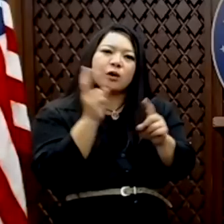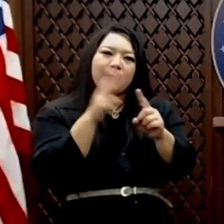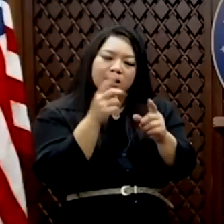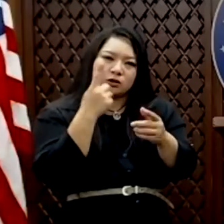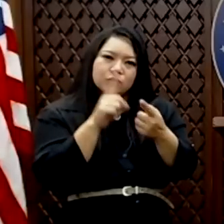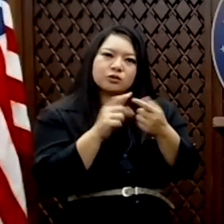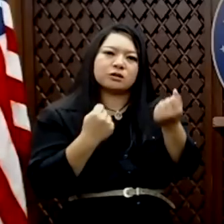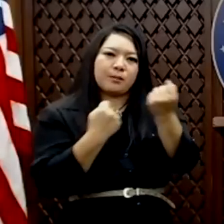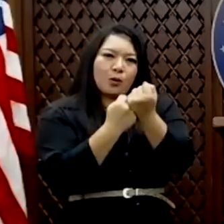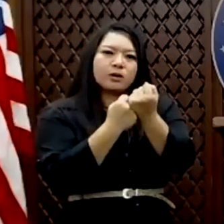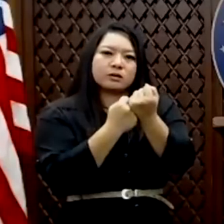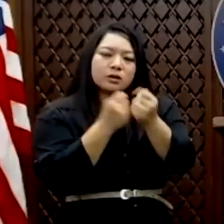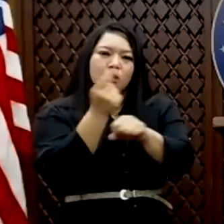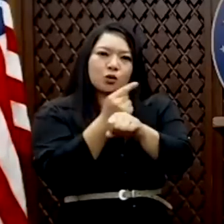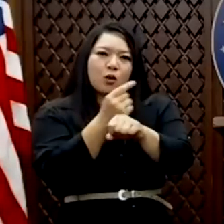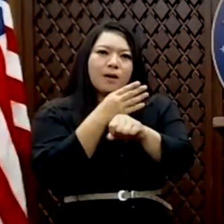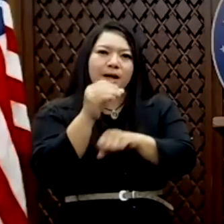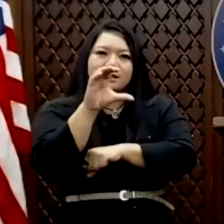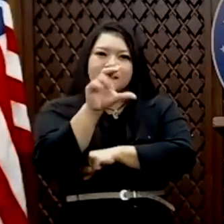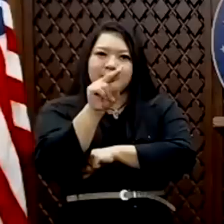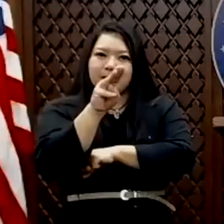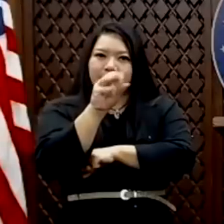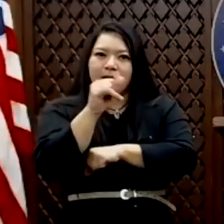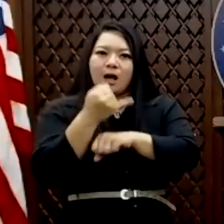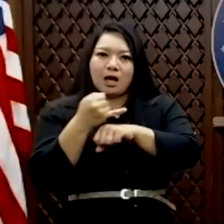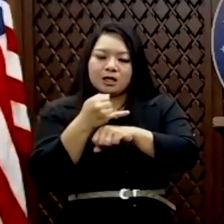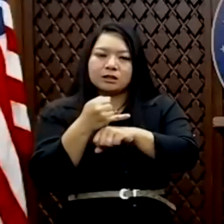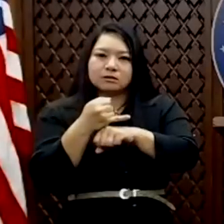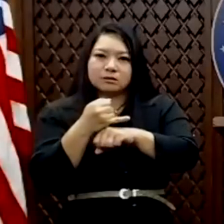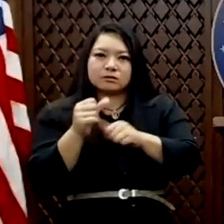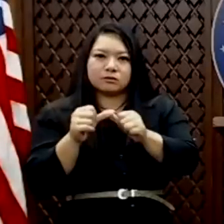to support Guam and the CNMI moving forward.